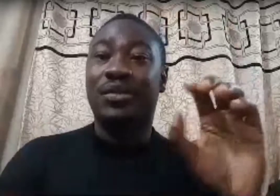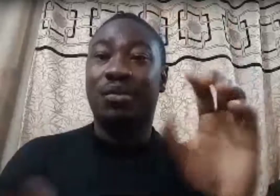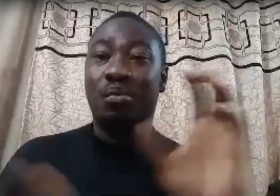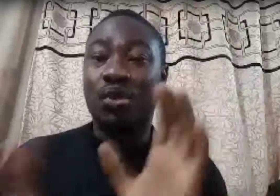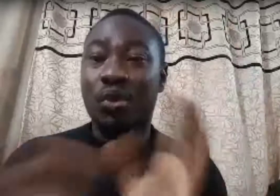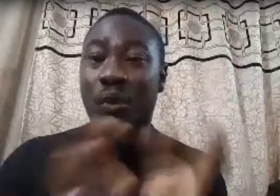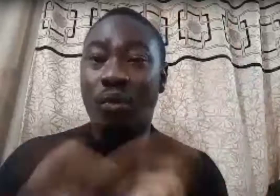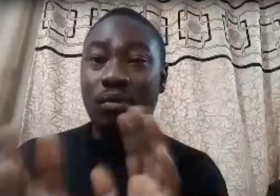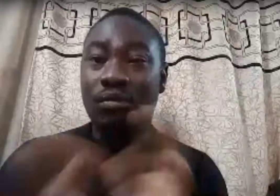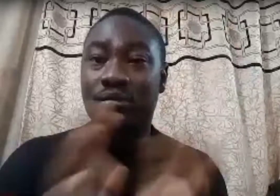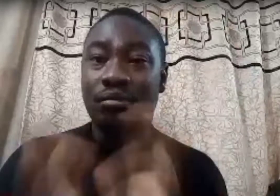Are we together?